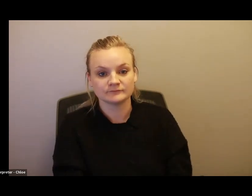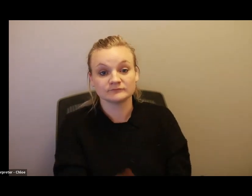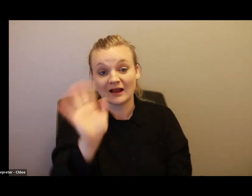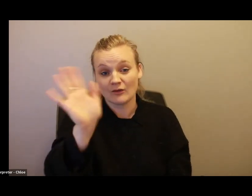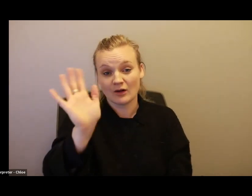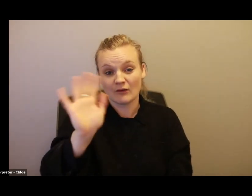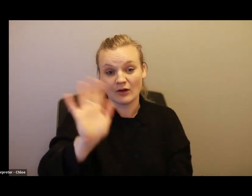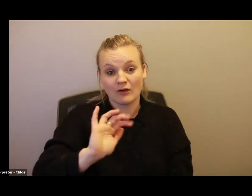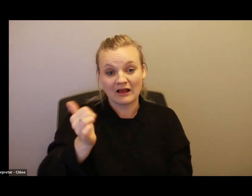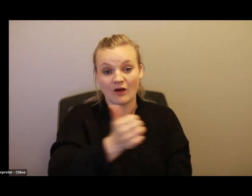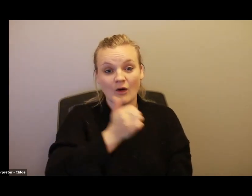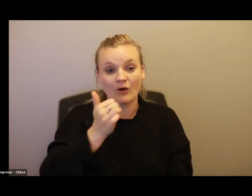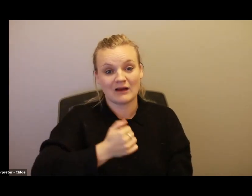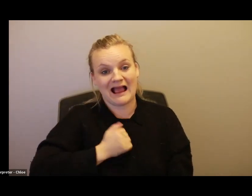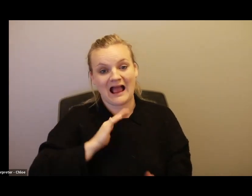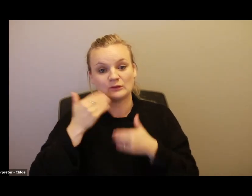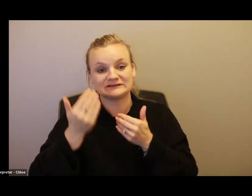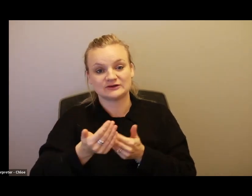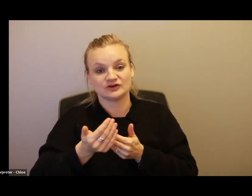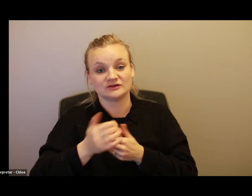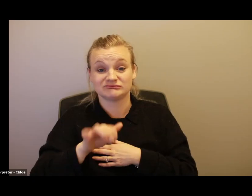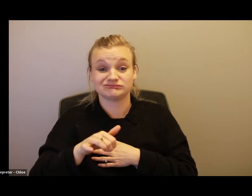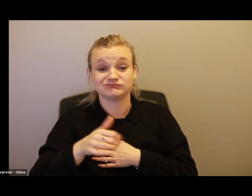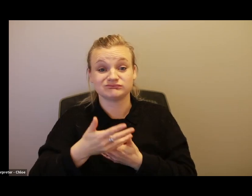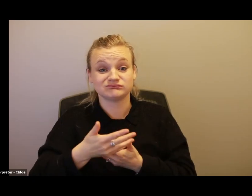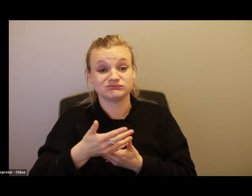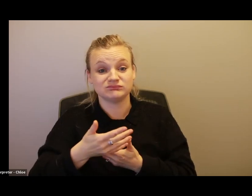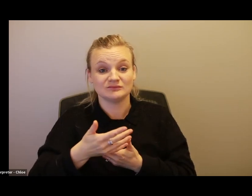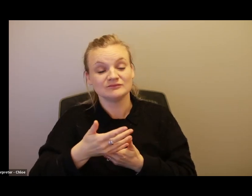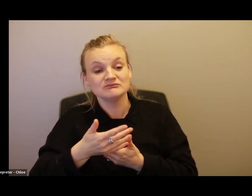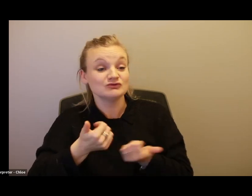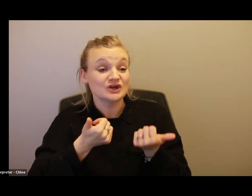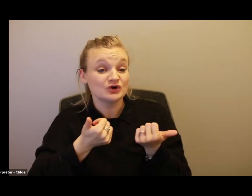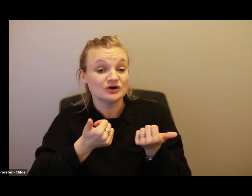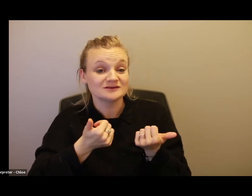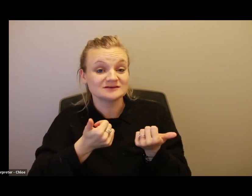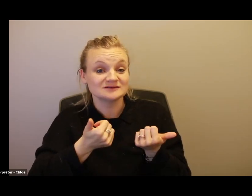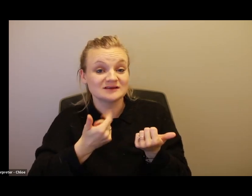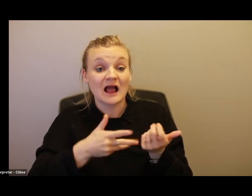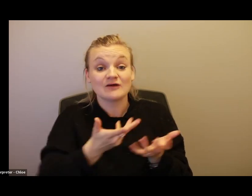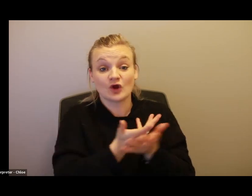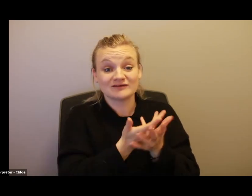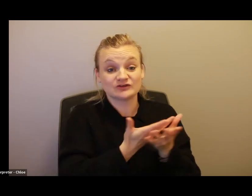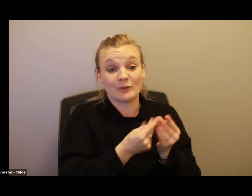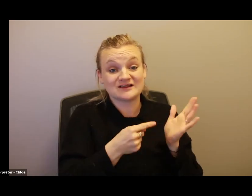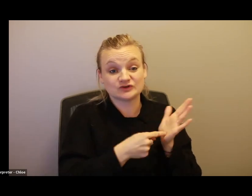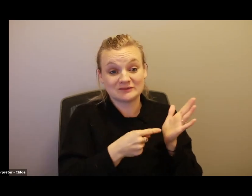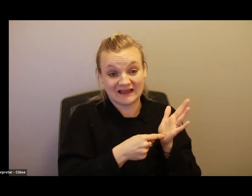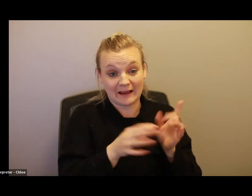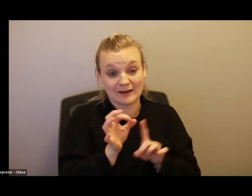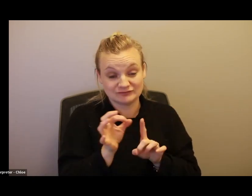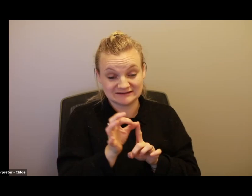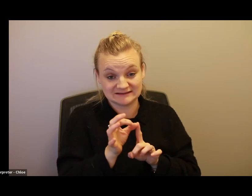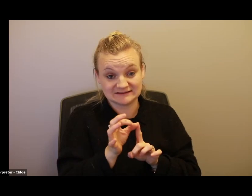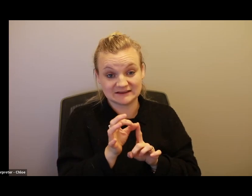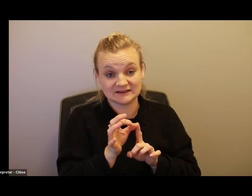Hello. Good So evening. our session, it was really good. So I had a conversation with Timothée Parric, and we were talking